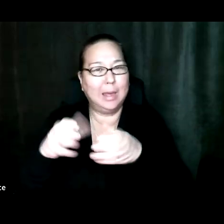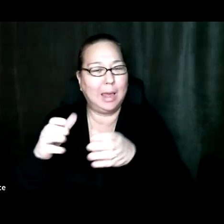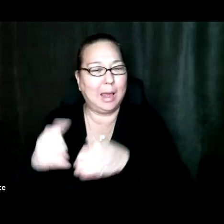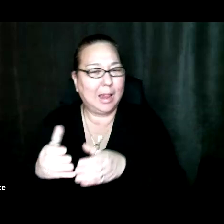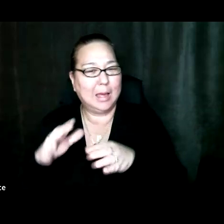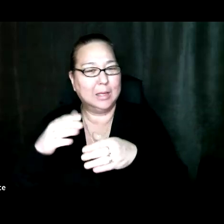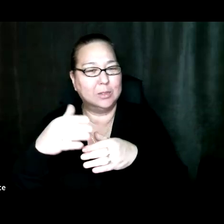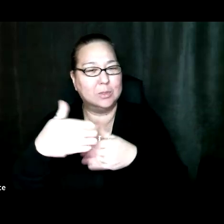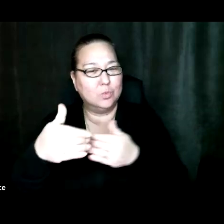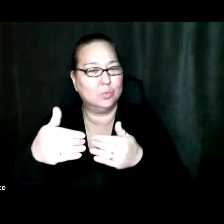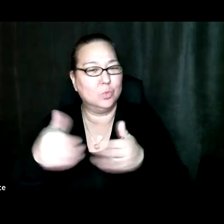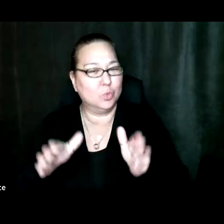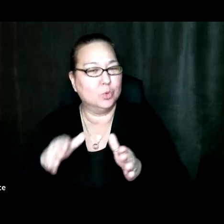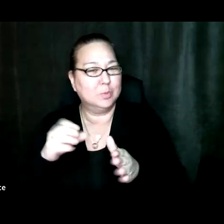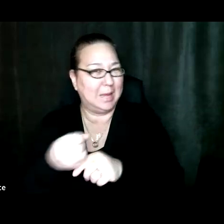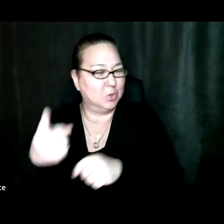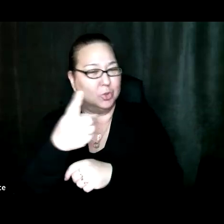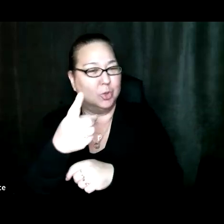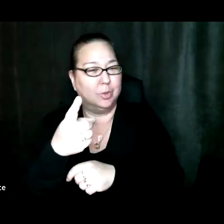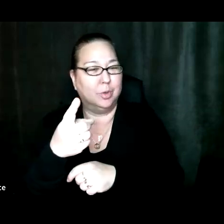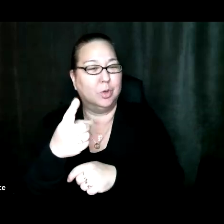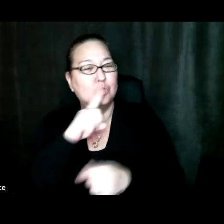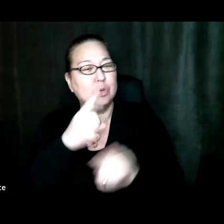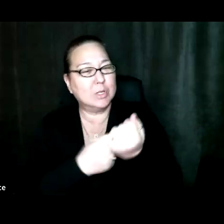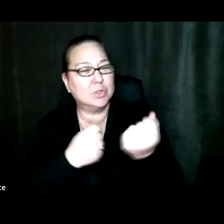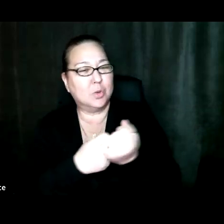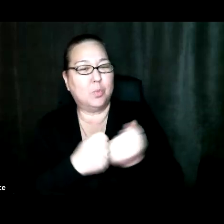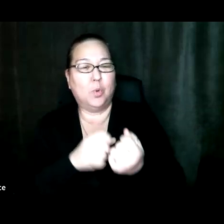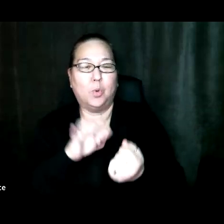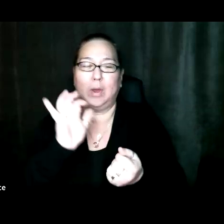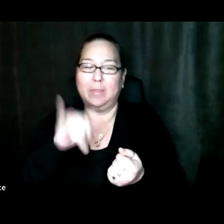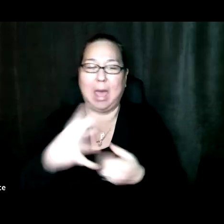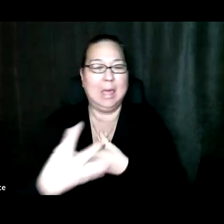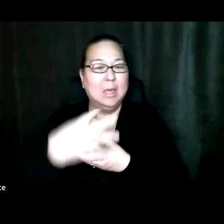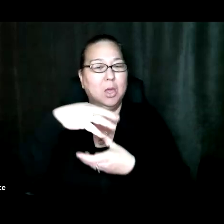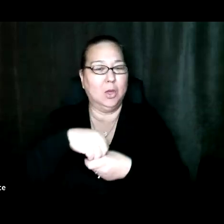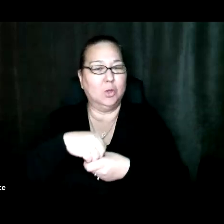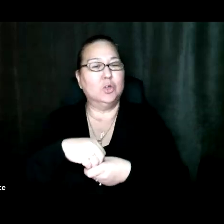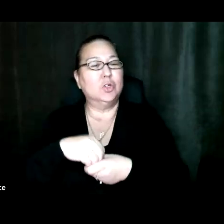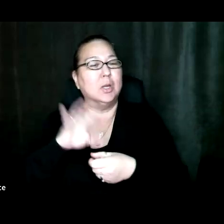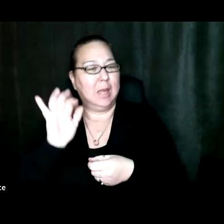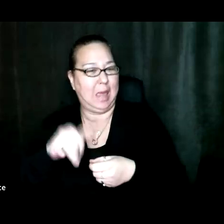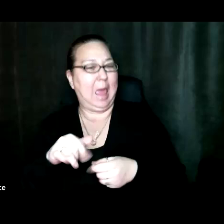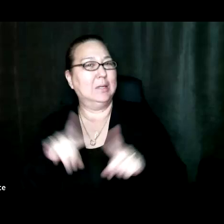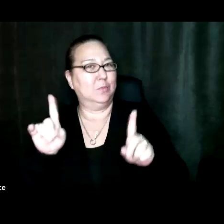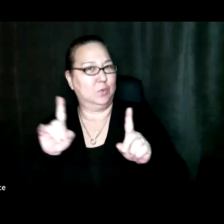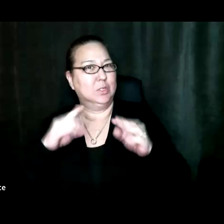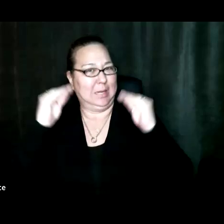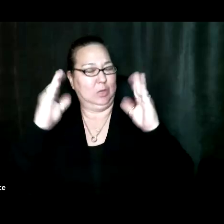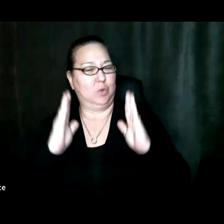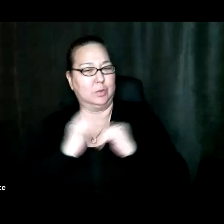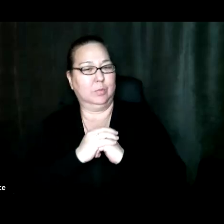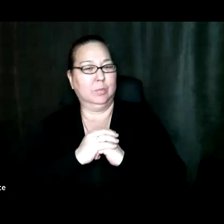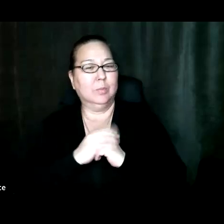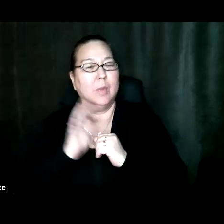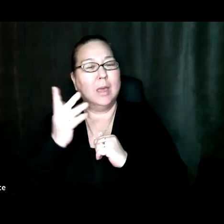differentiation of instruction. And we ask the school committee and superintendent to review the process of blocking enrollment at schools